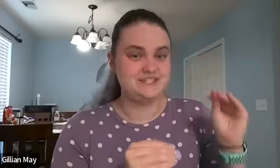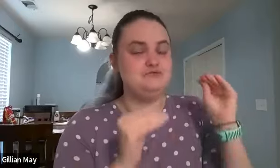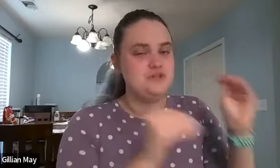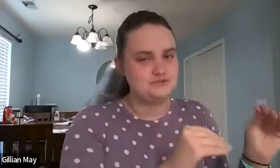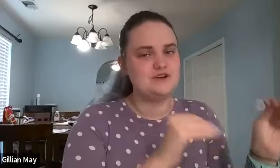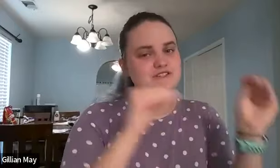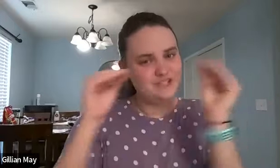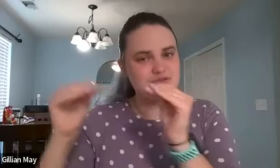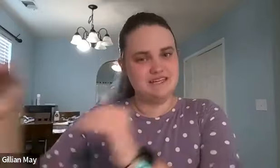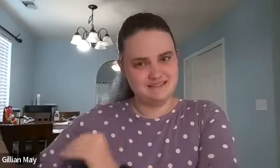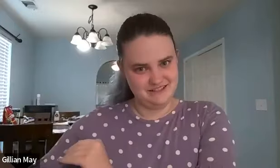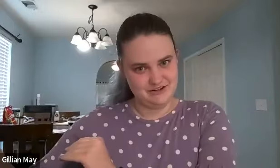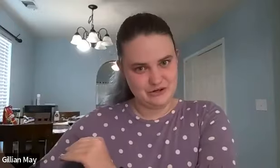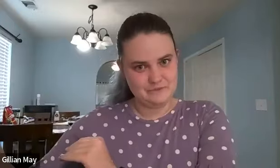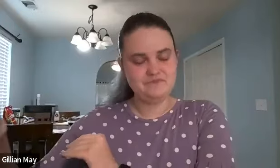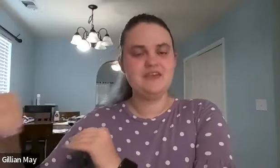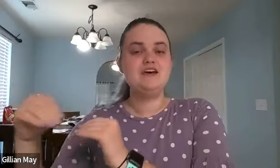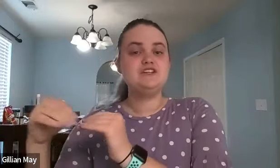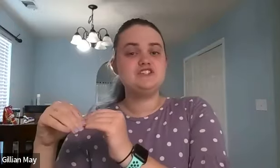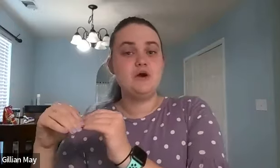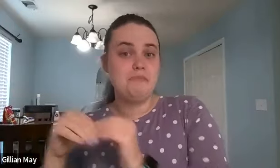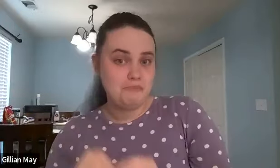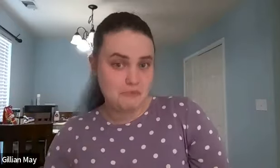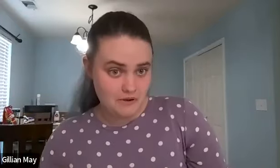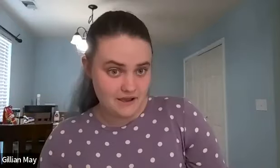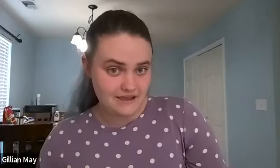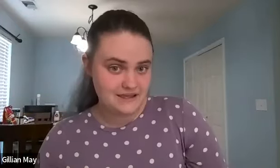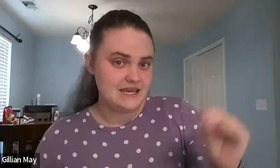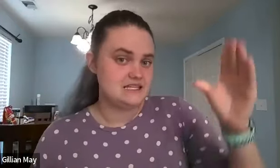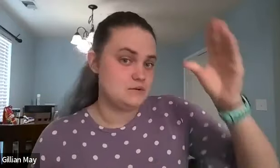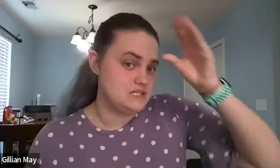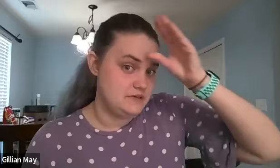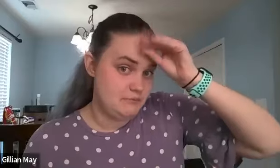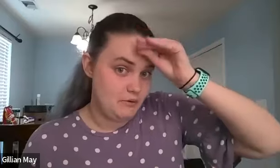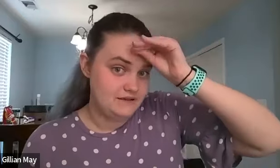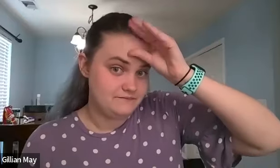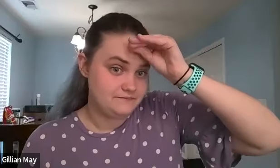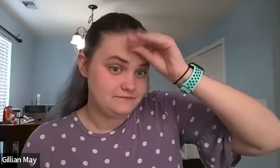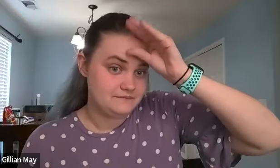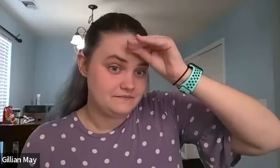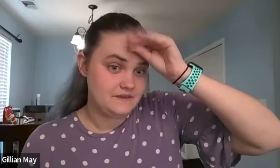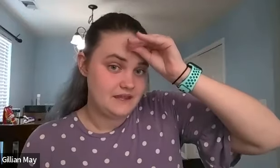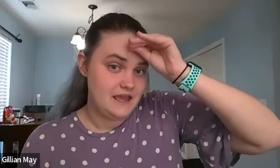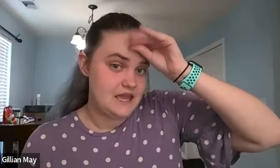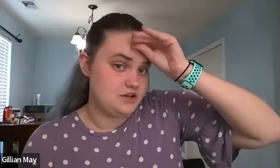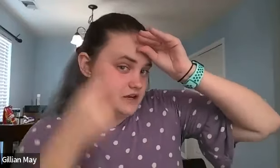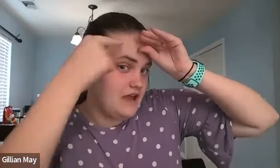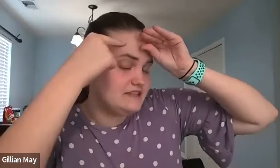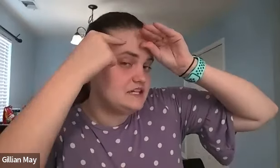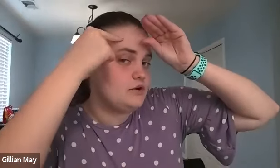you use those to say son and daughter. So boy is going to be boy. And you're going to, it's like you're